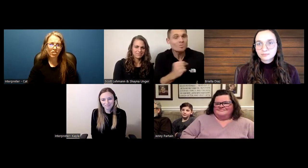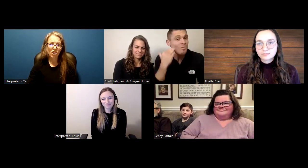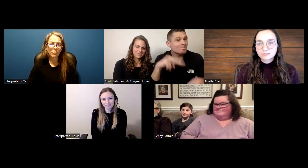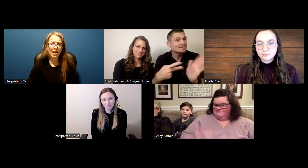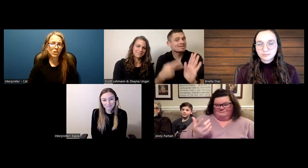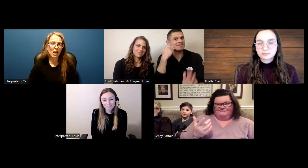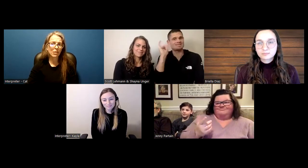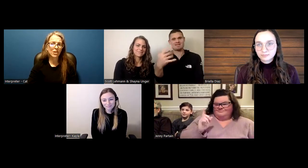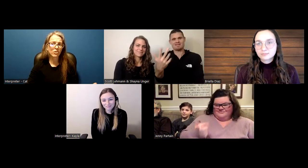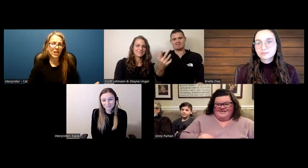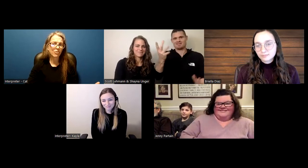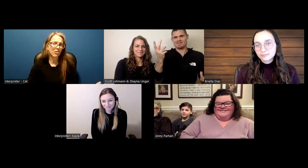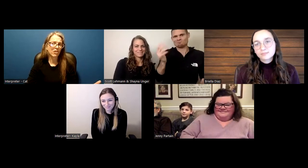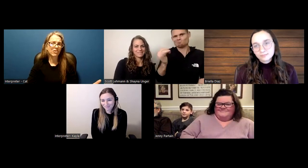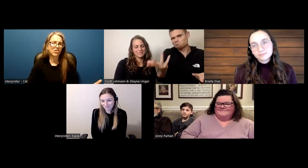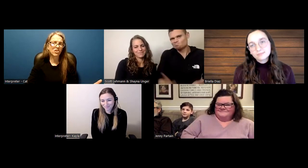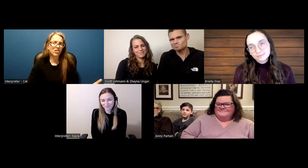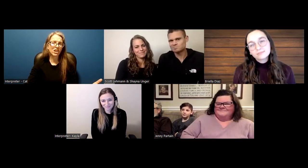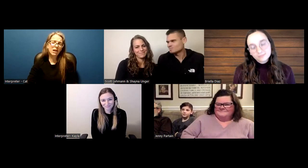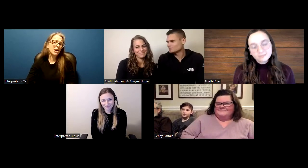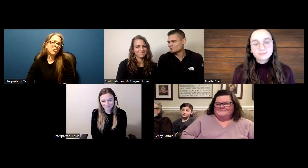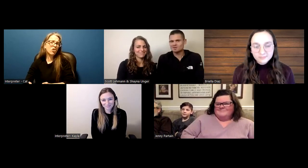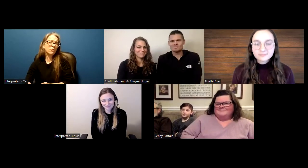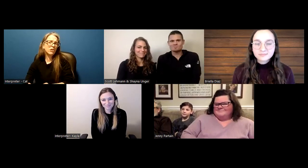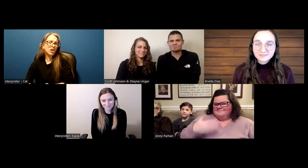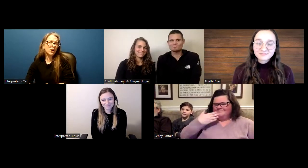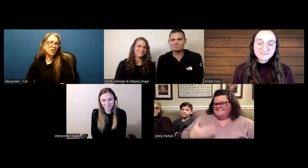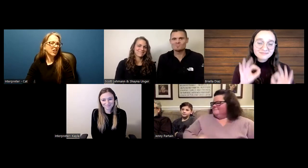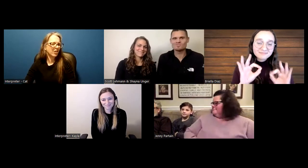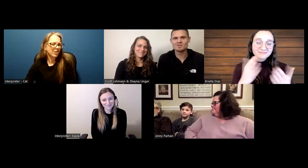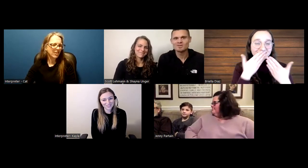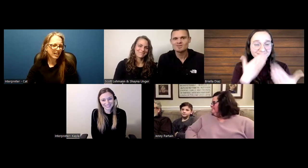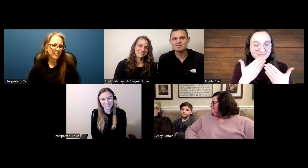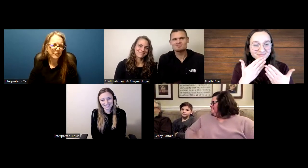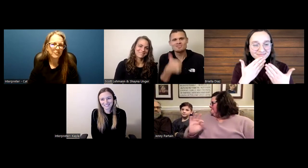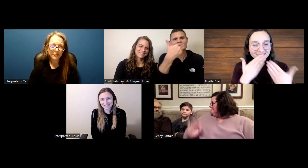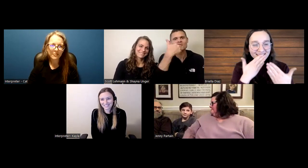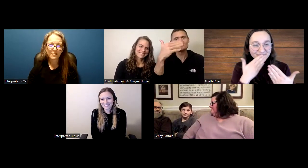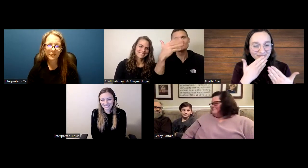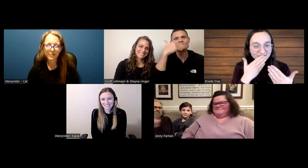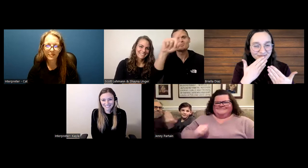if I saw a mountain climber that was deaf when I was 15 or 16, I may have started much younger. You know what I'm saying?